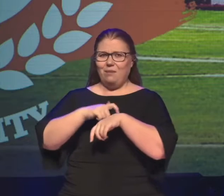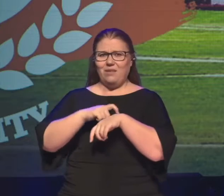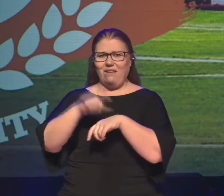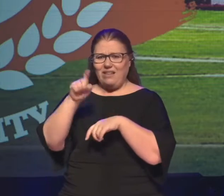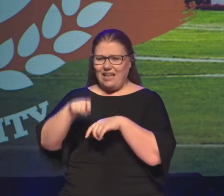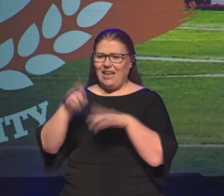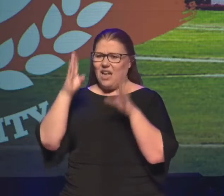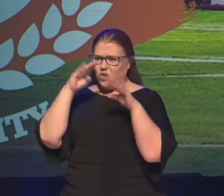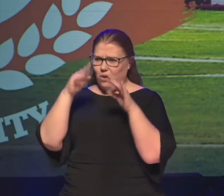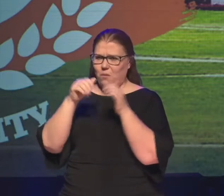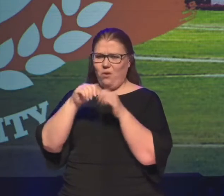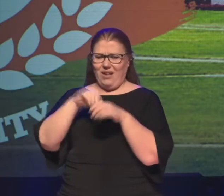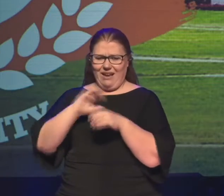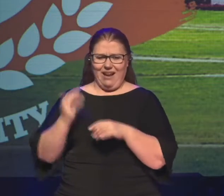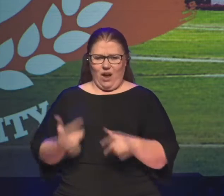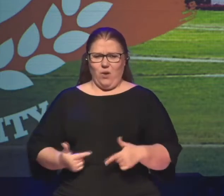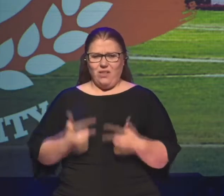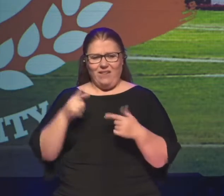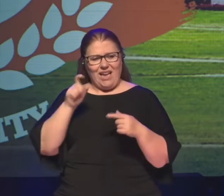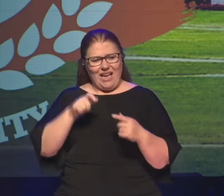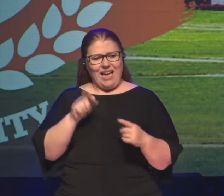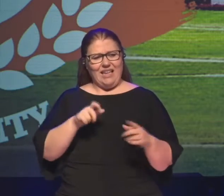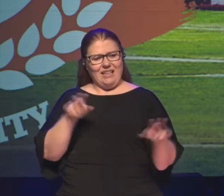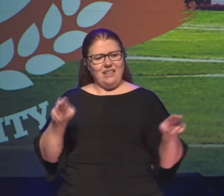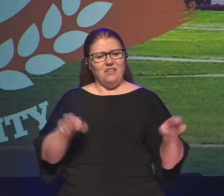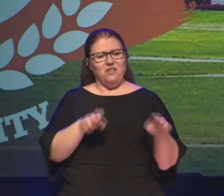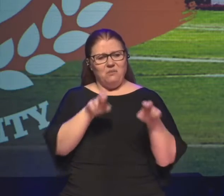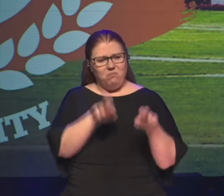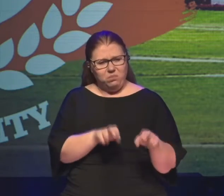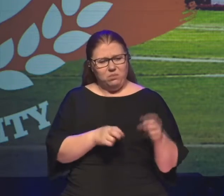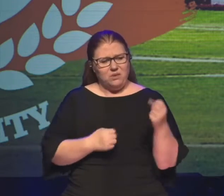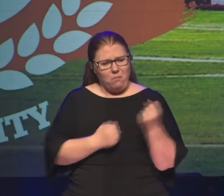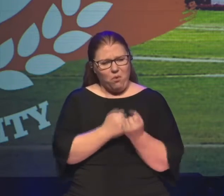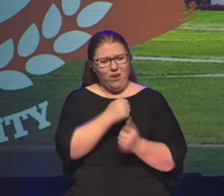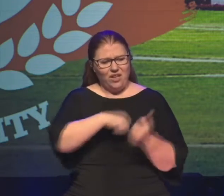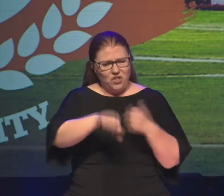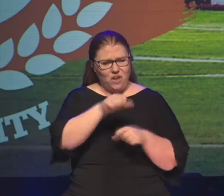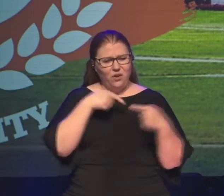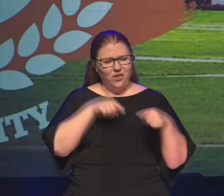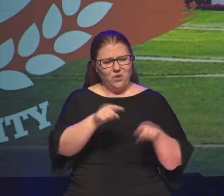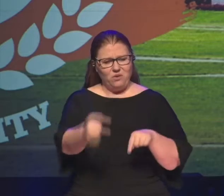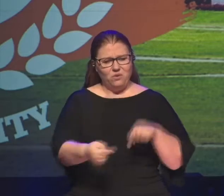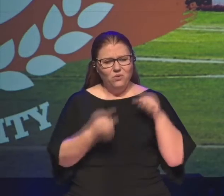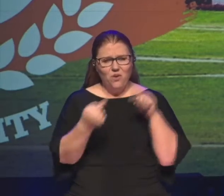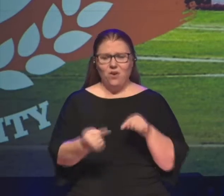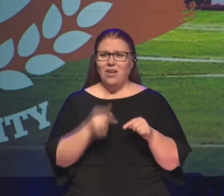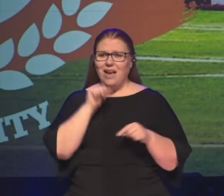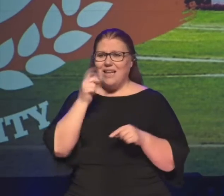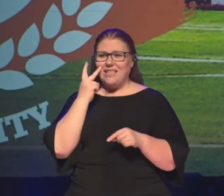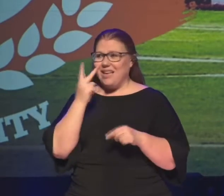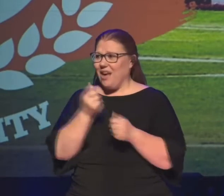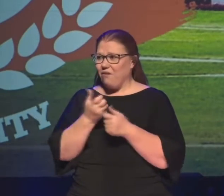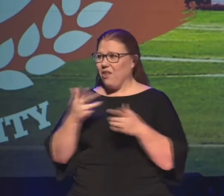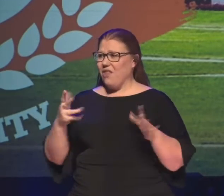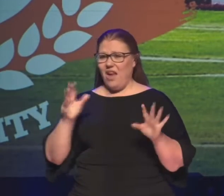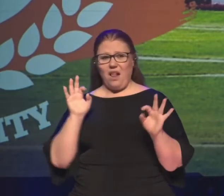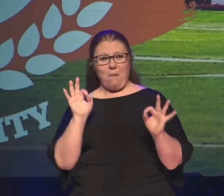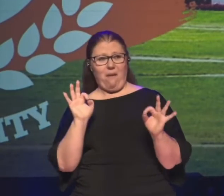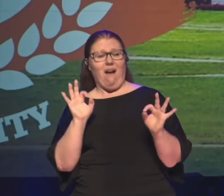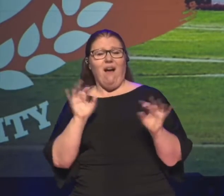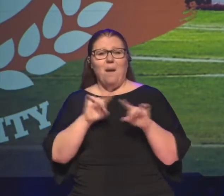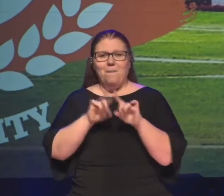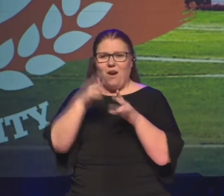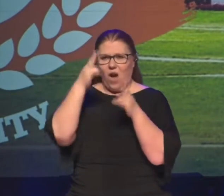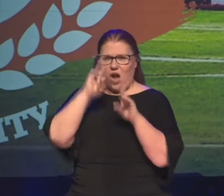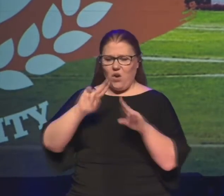be present with people in the middle of their trouble and in the hardships of life. Not seeing everything through rose-colored glasses, but just honoring the